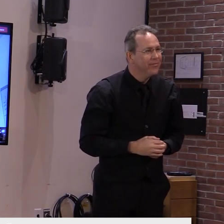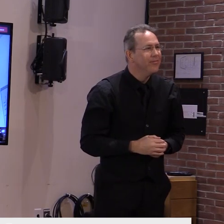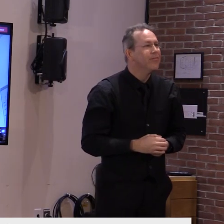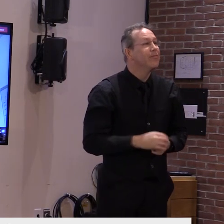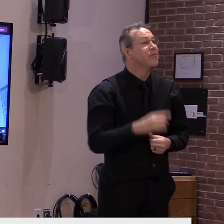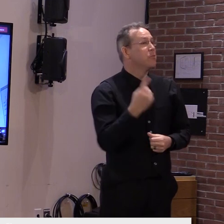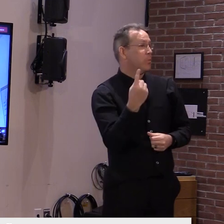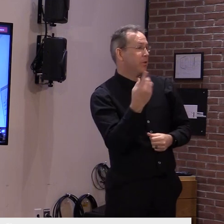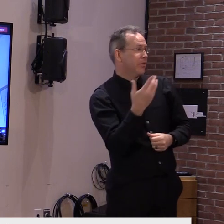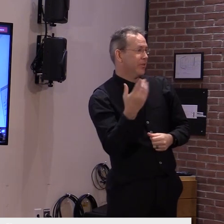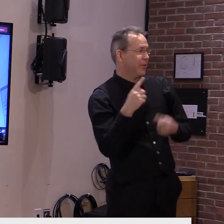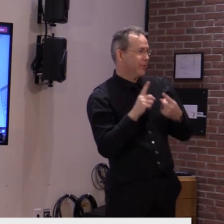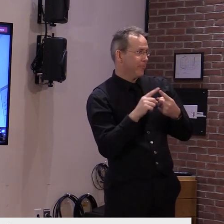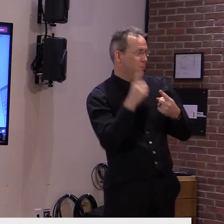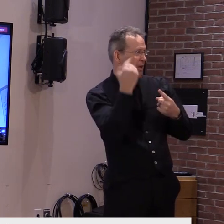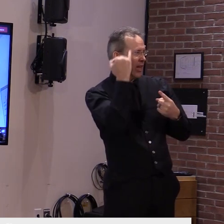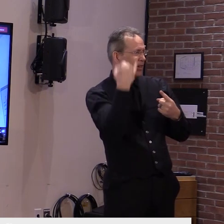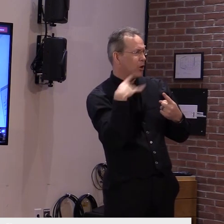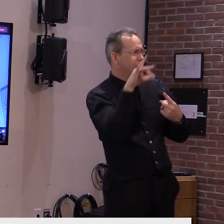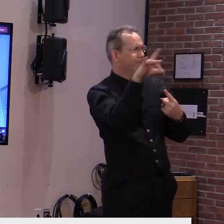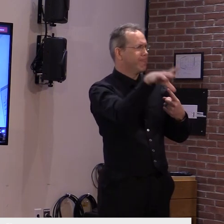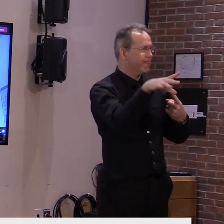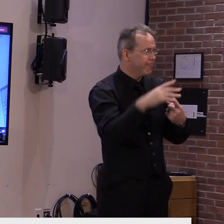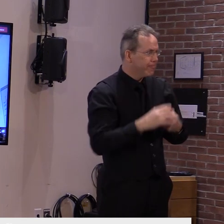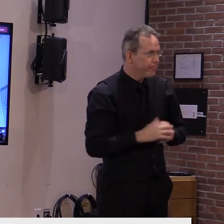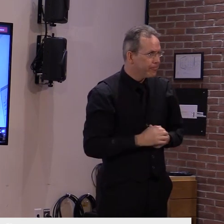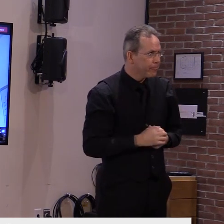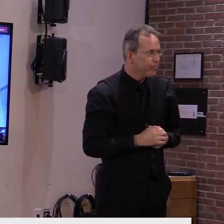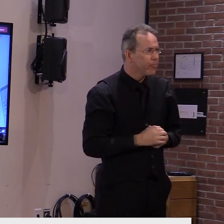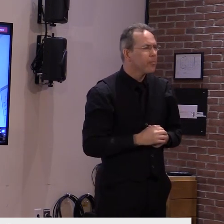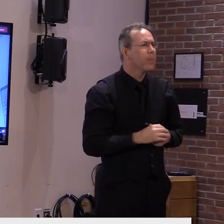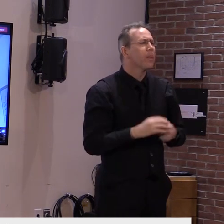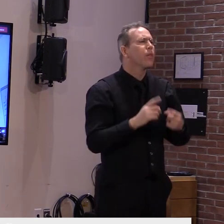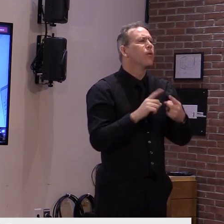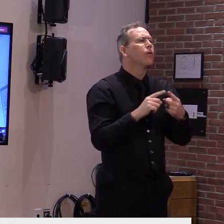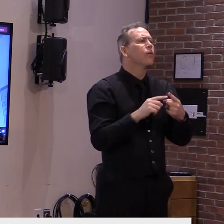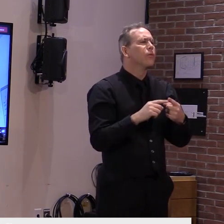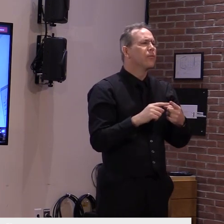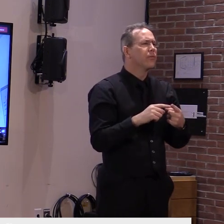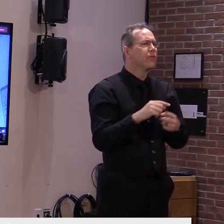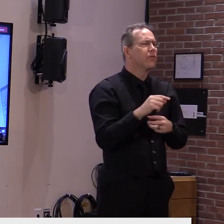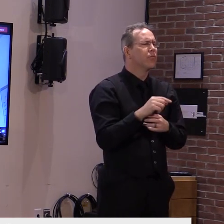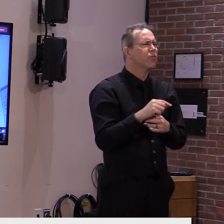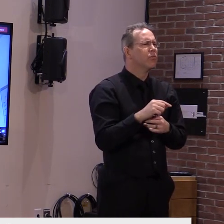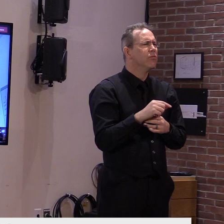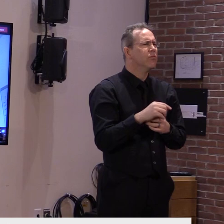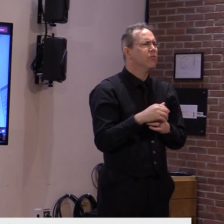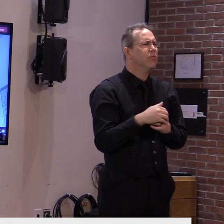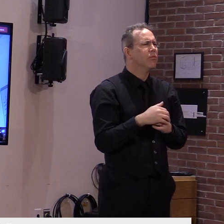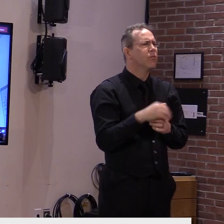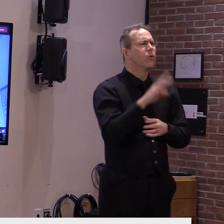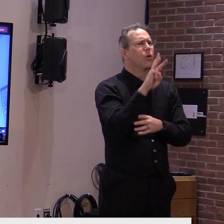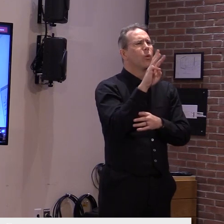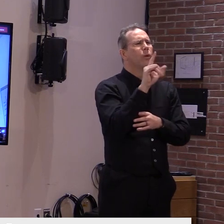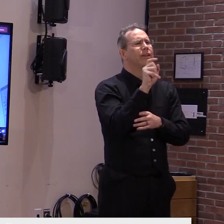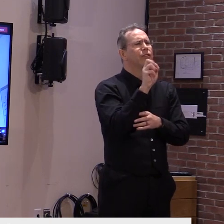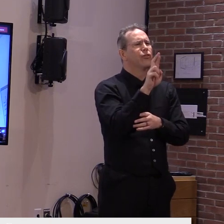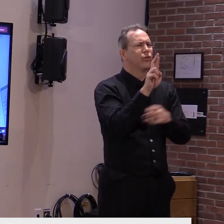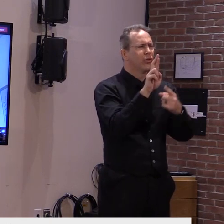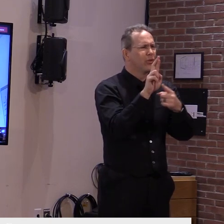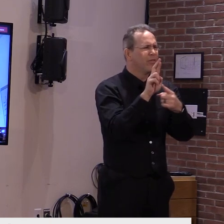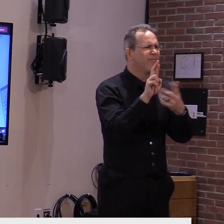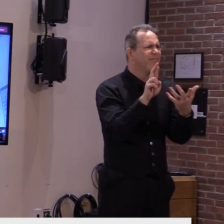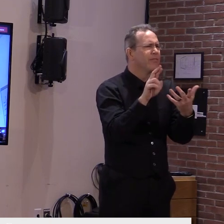Central Supervisory Union. That district, working in partnership with the Billings Farm and Museum, is now providing